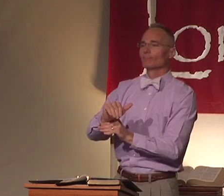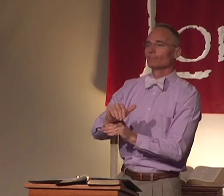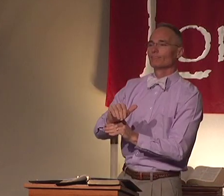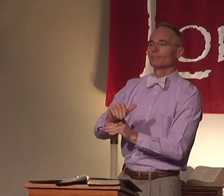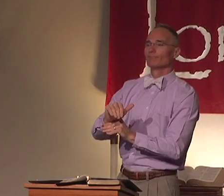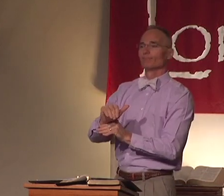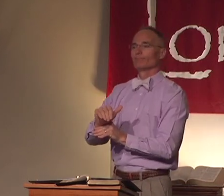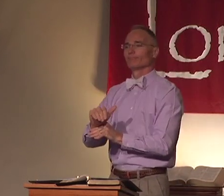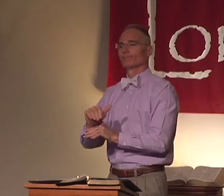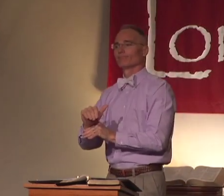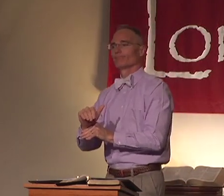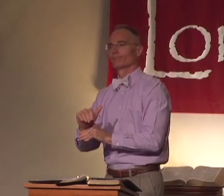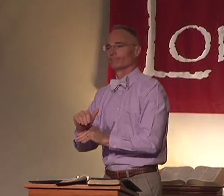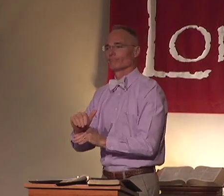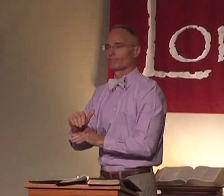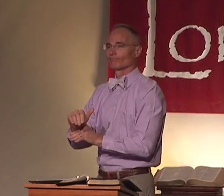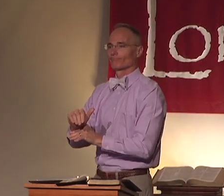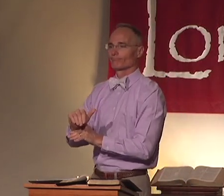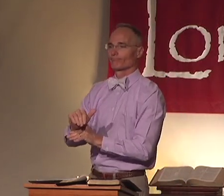So it's Sunday night,